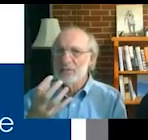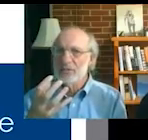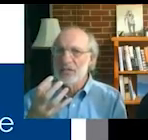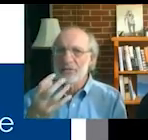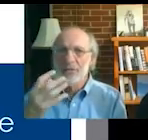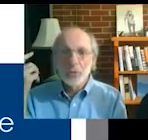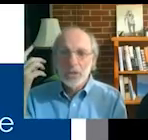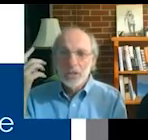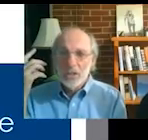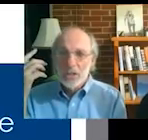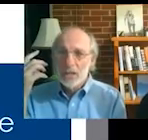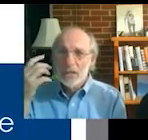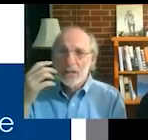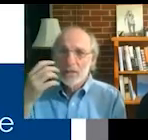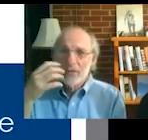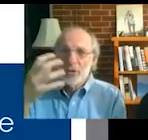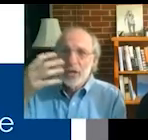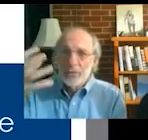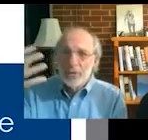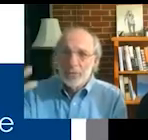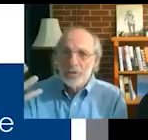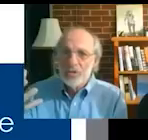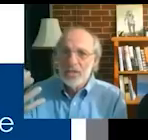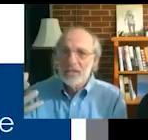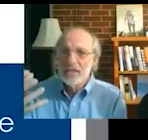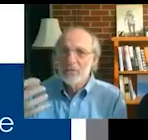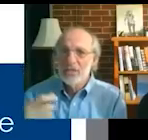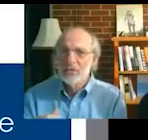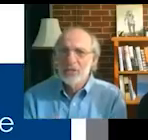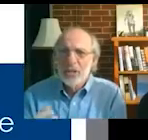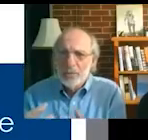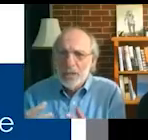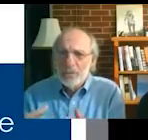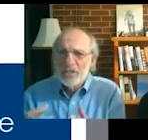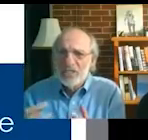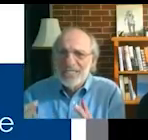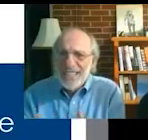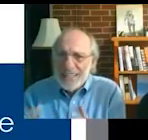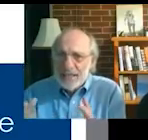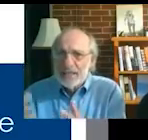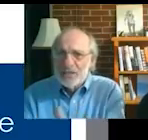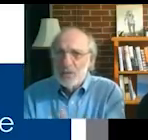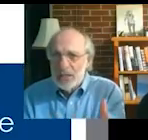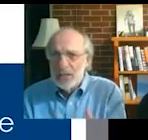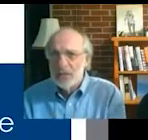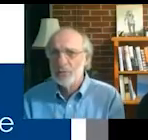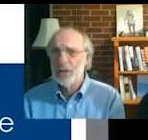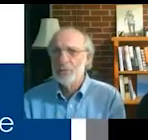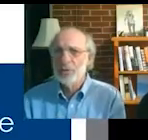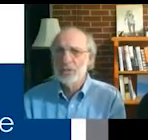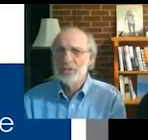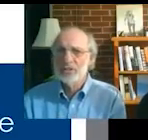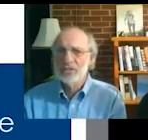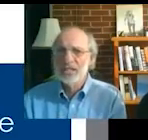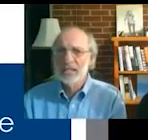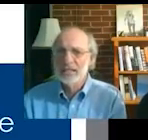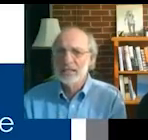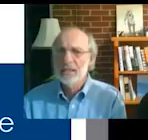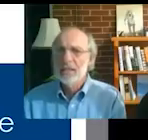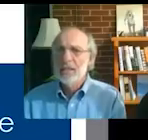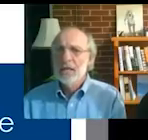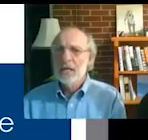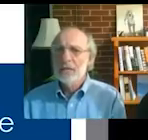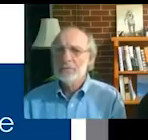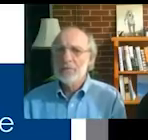that same sound, if you're not able to produce that same sound, you're not going to be able to say things in a way that other people will